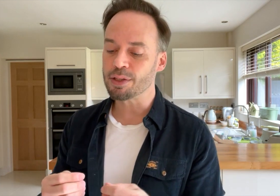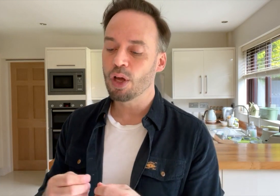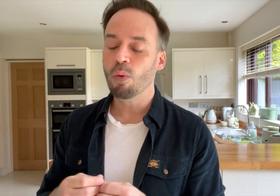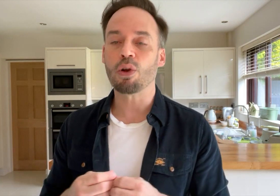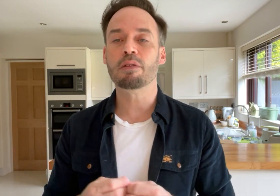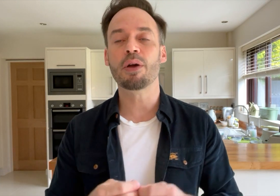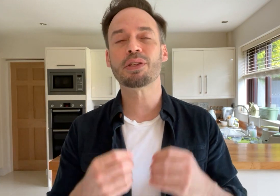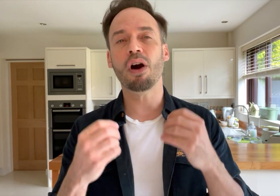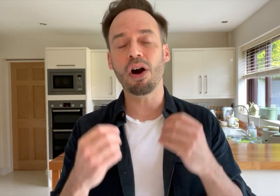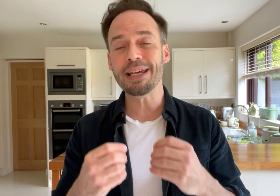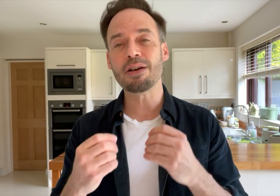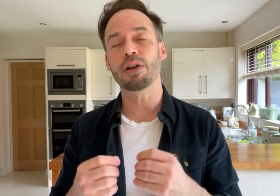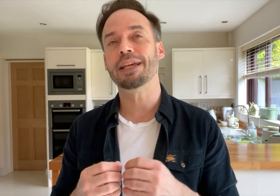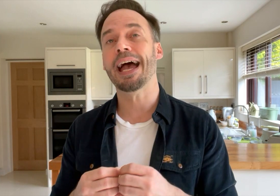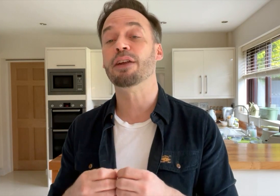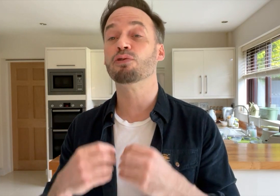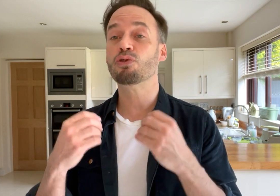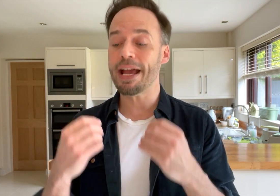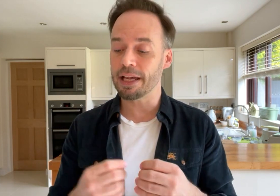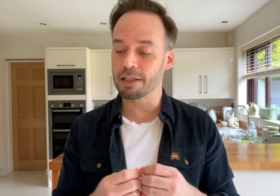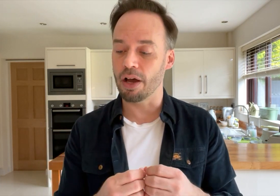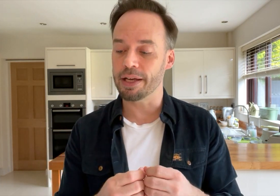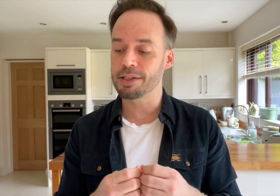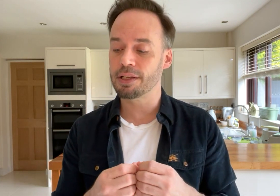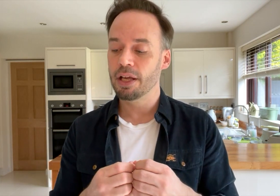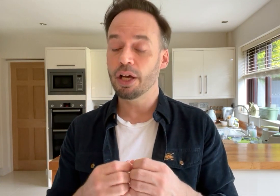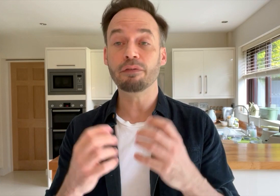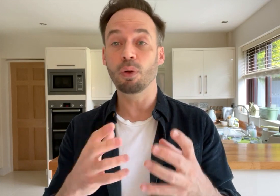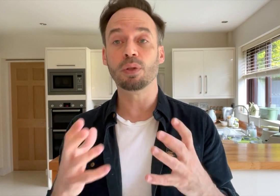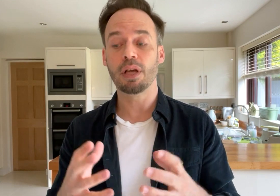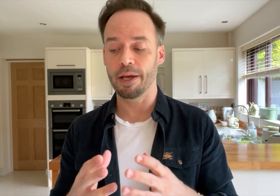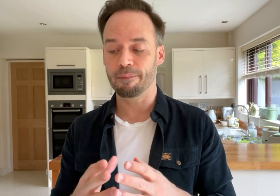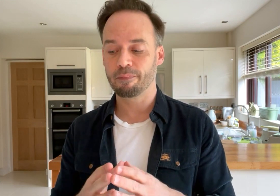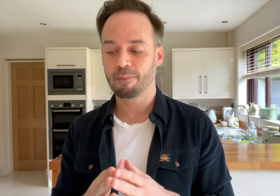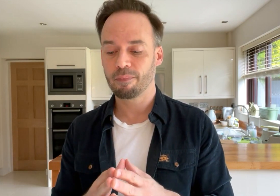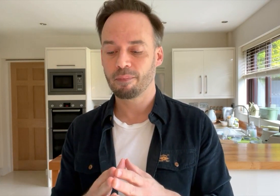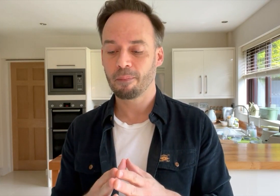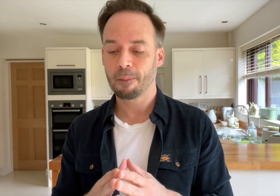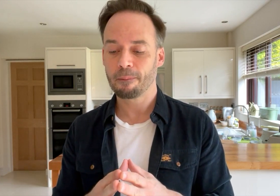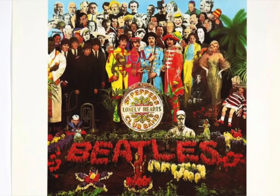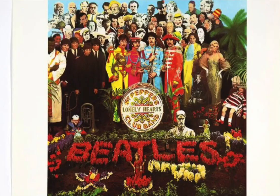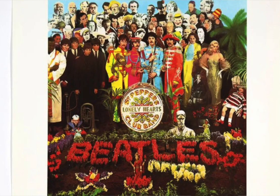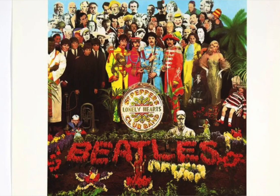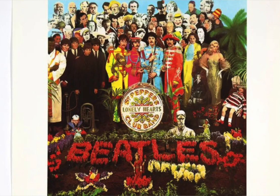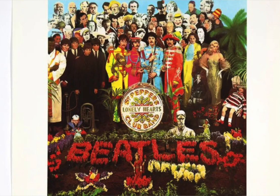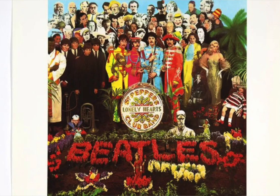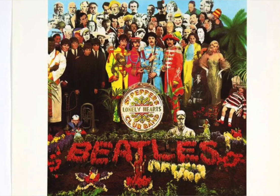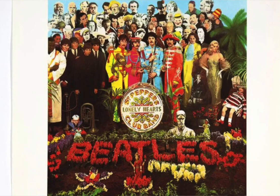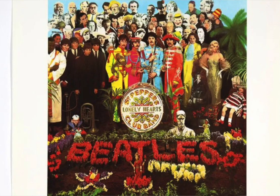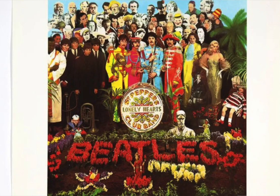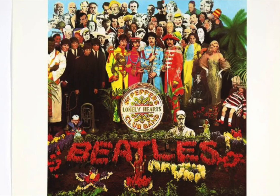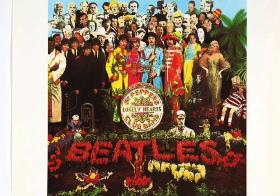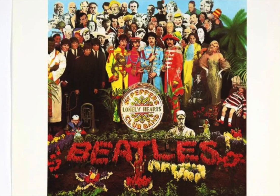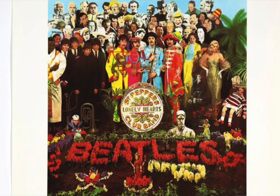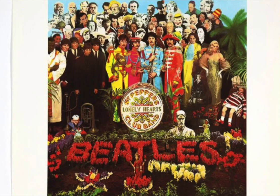one of the most iconic and recognized of all time if we take a look